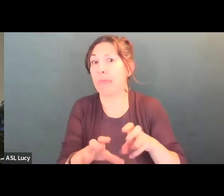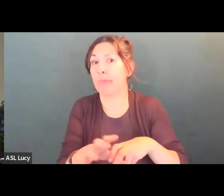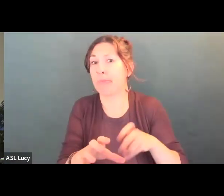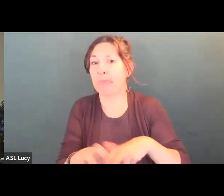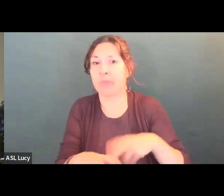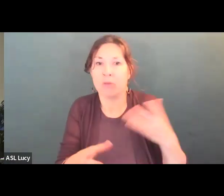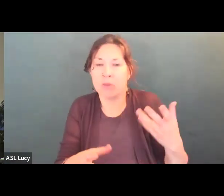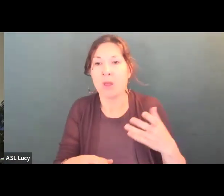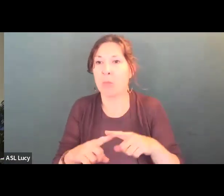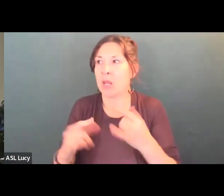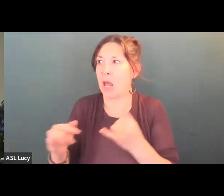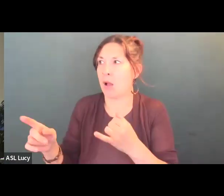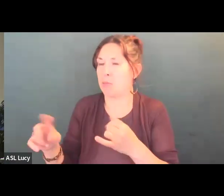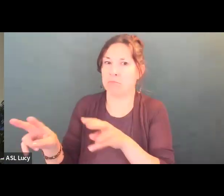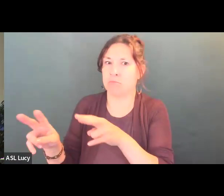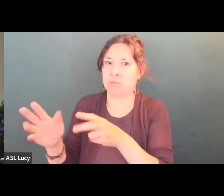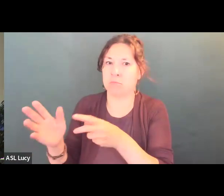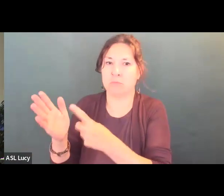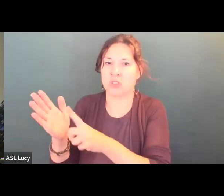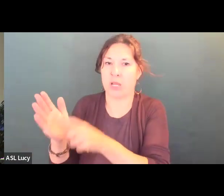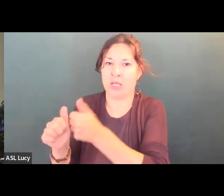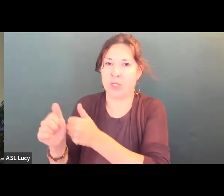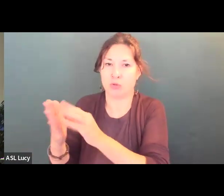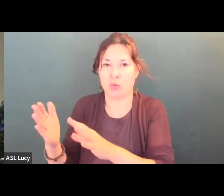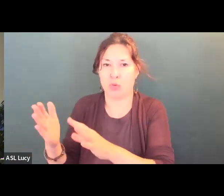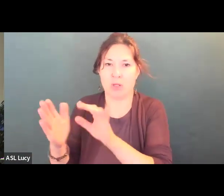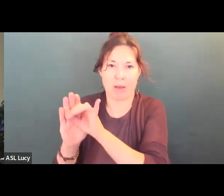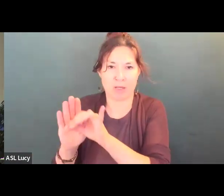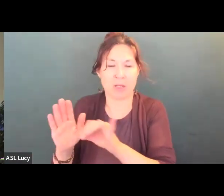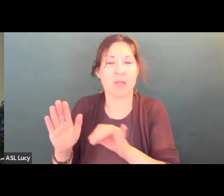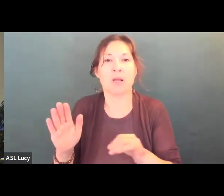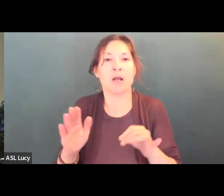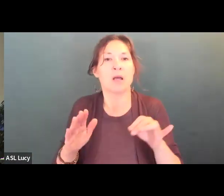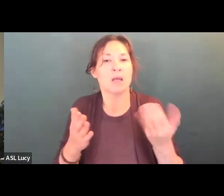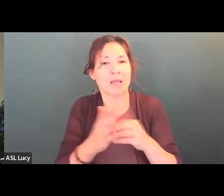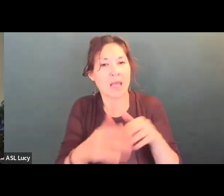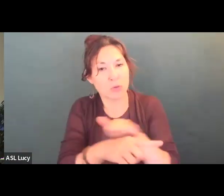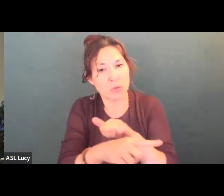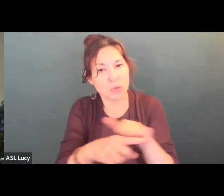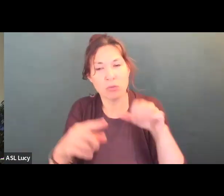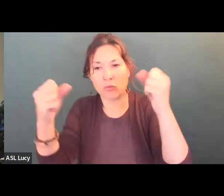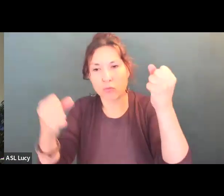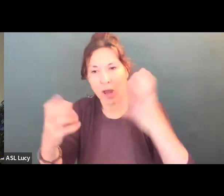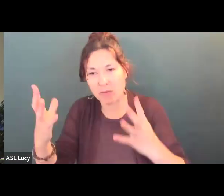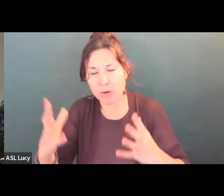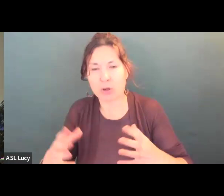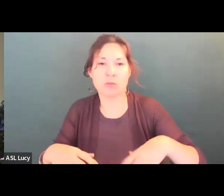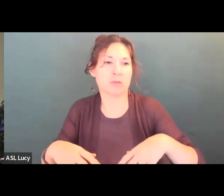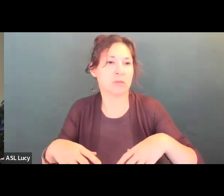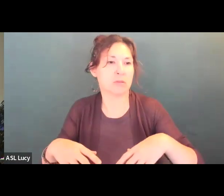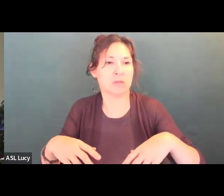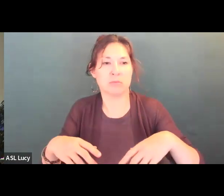done a lot of work, as Dan will talk about, retraining drivers and supporting drivers who may be struggling with that